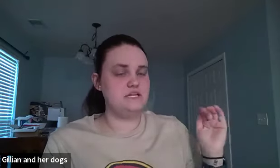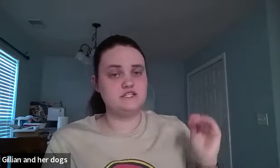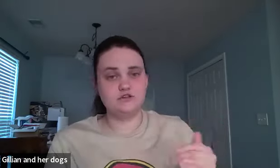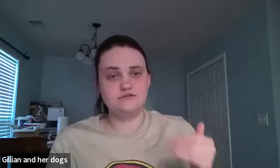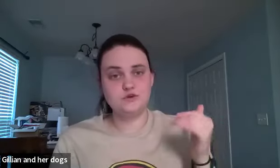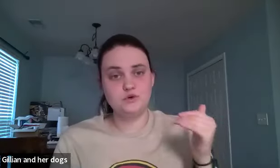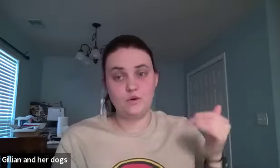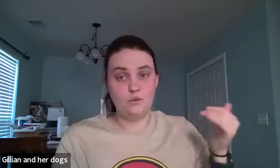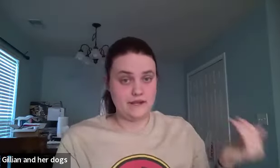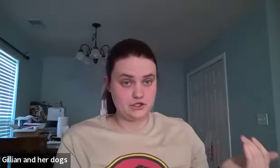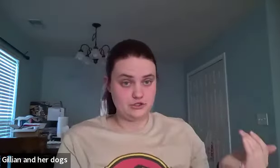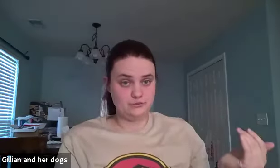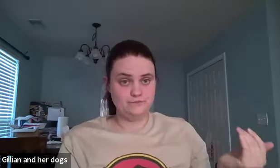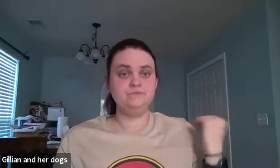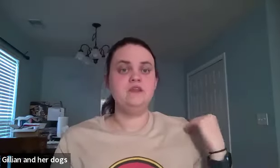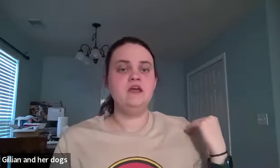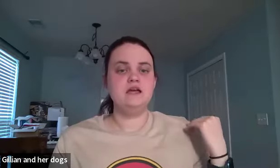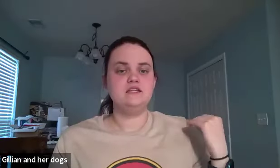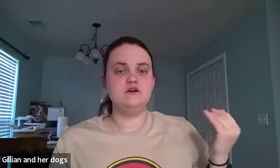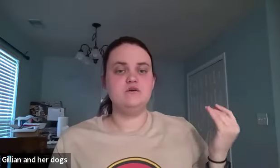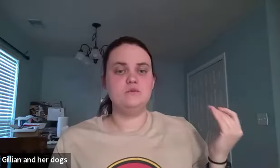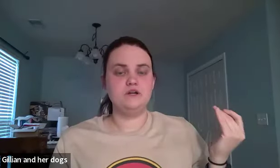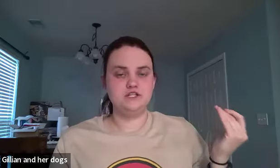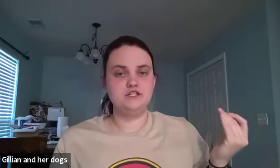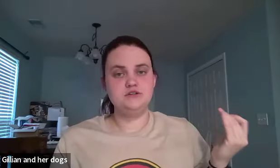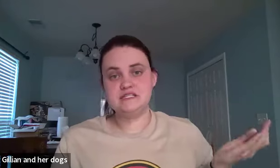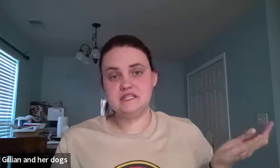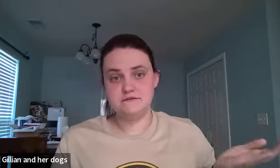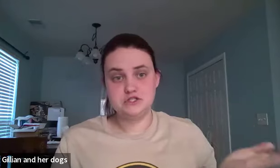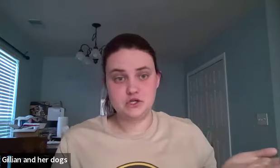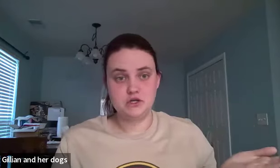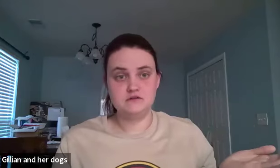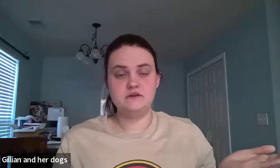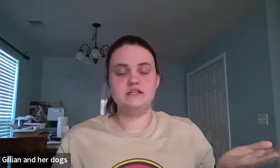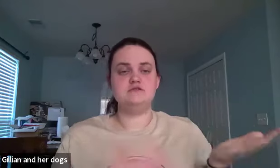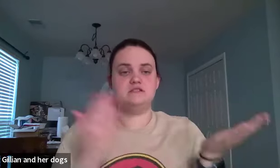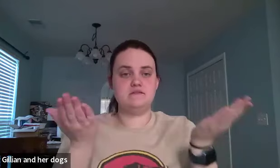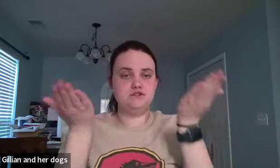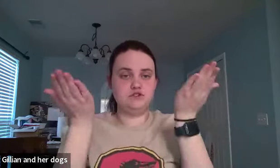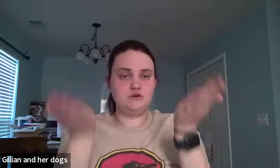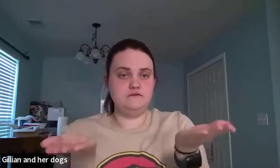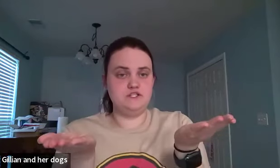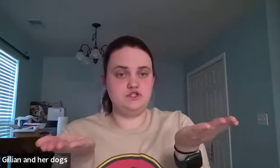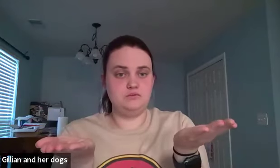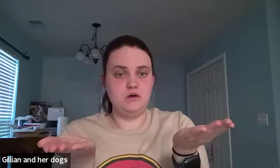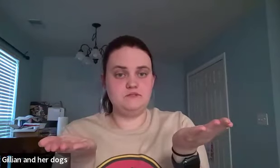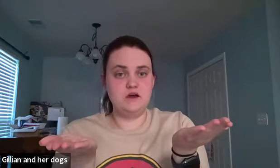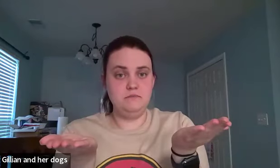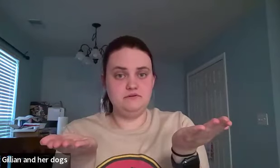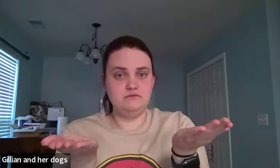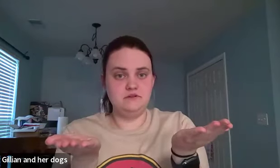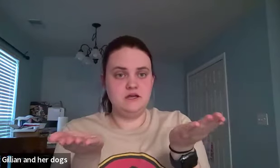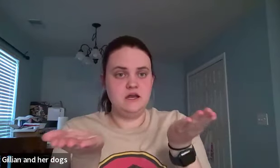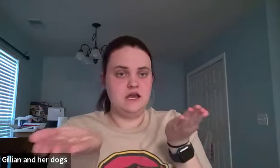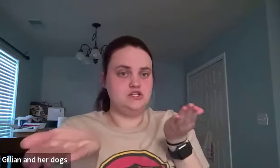a server or a waiter. And so what you're going to do is the sign for serve. And so the sign for serve is 2 palms up, and